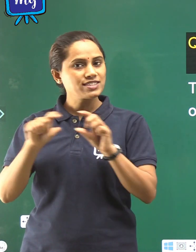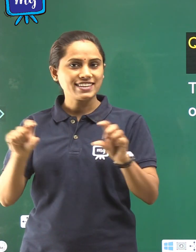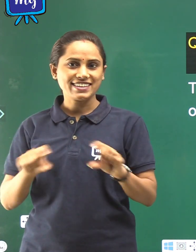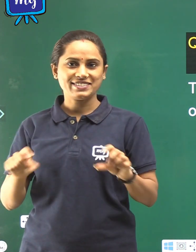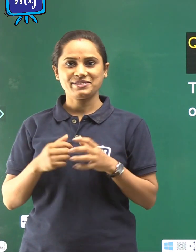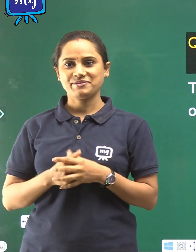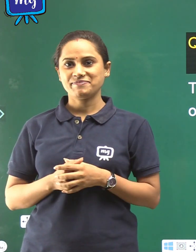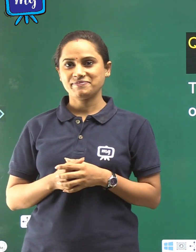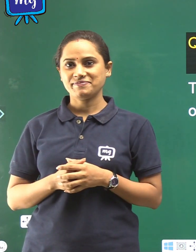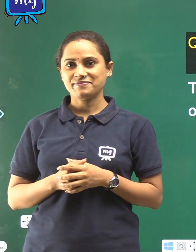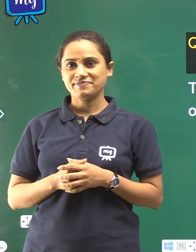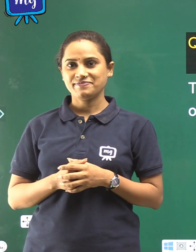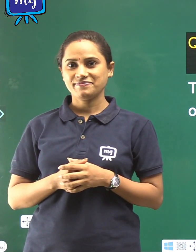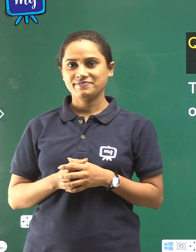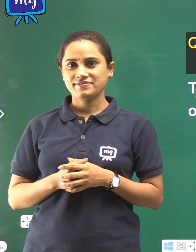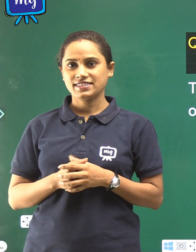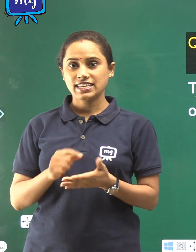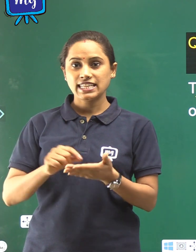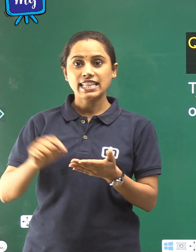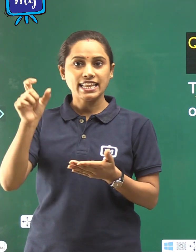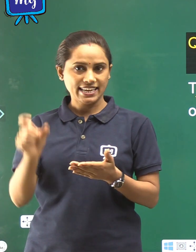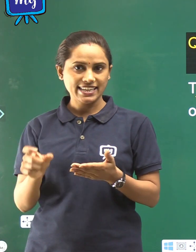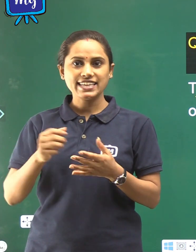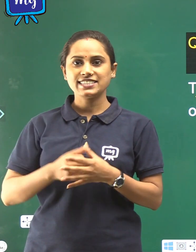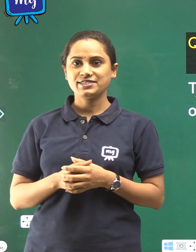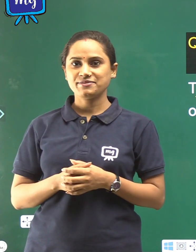sentence. The narrator is